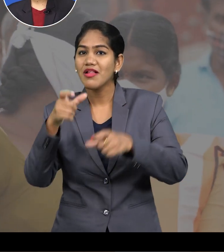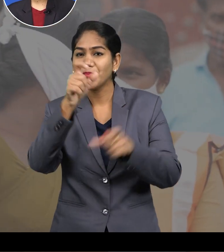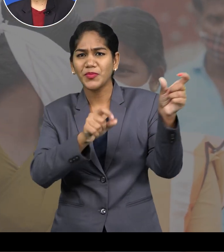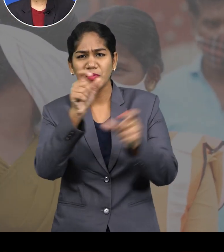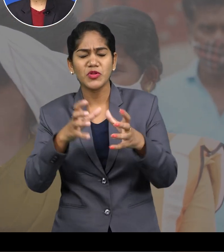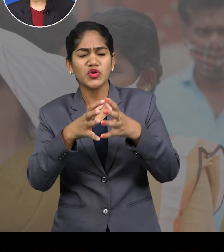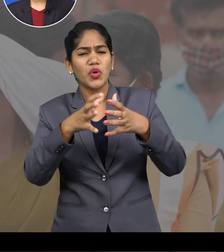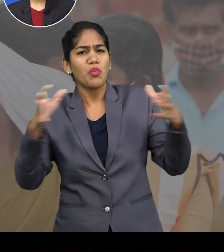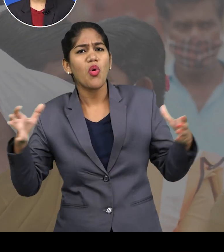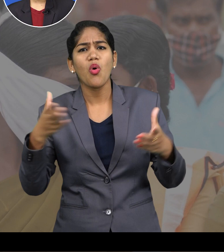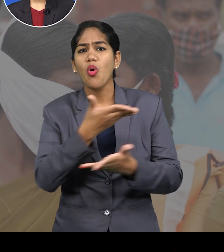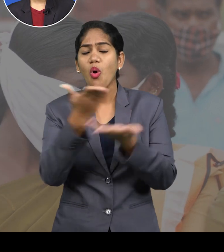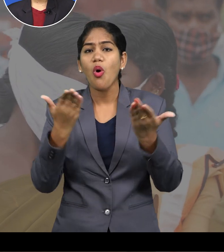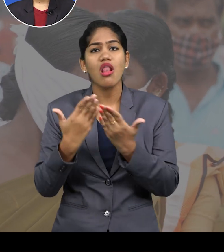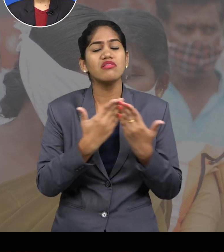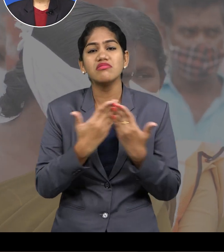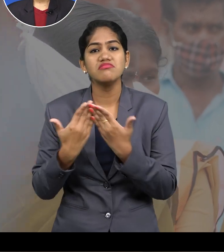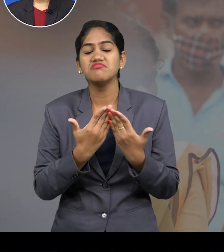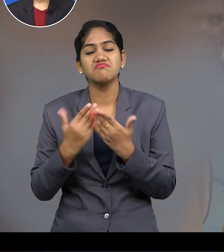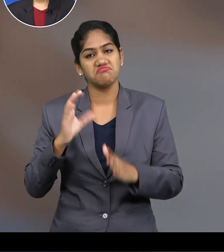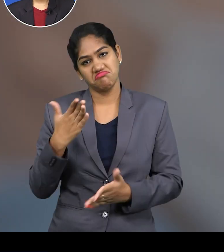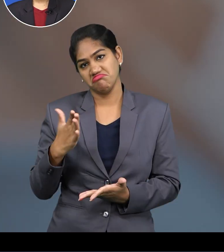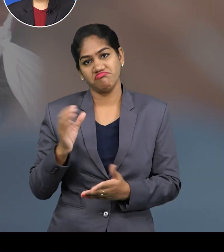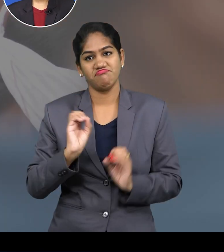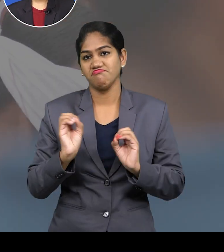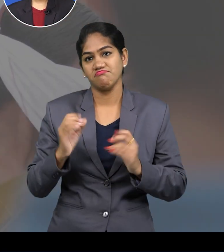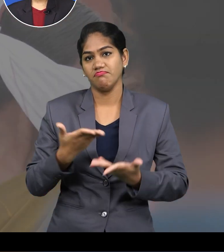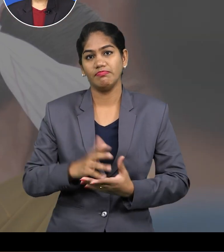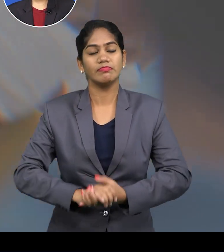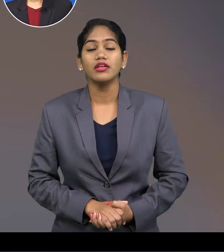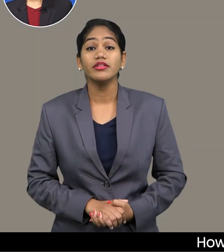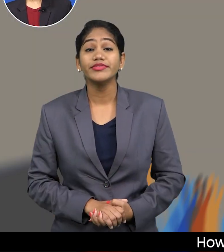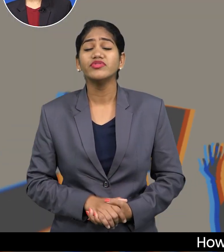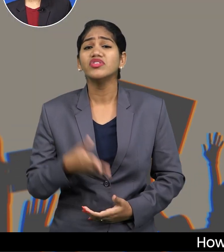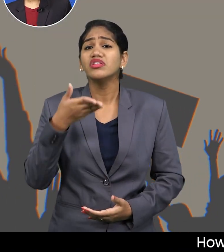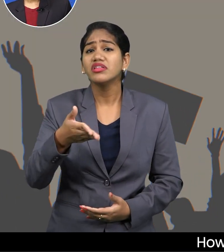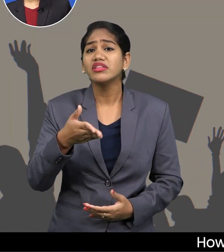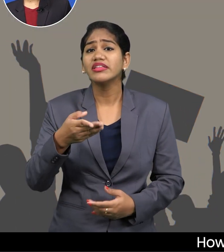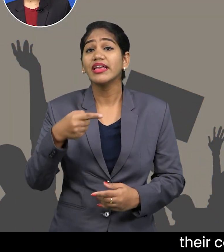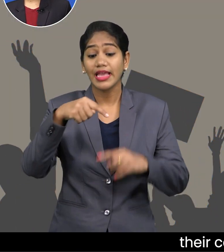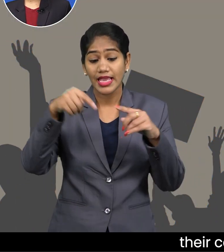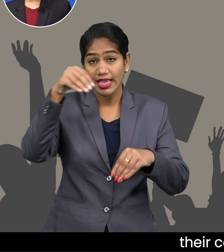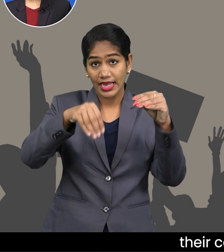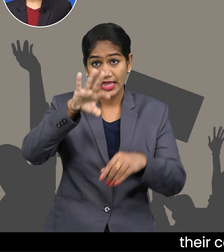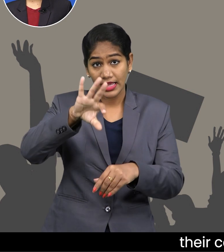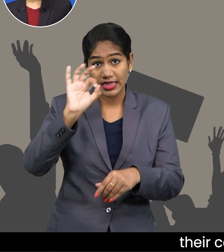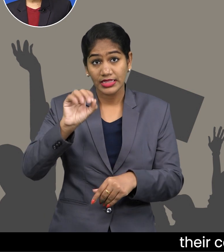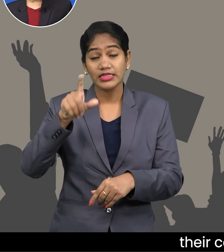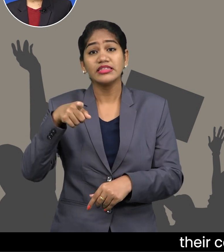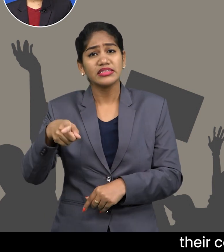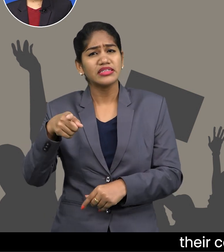population was illiterate. How would they elect their candidate